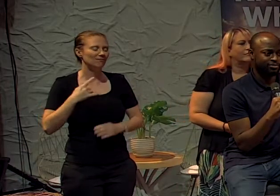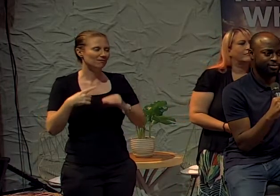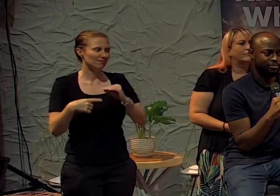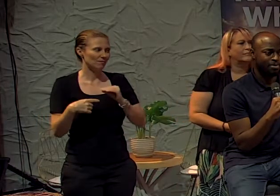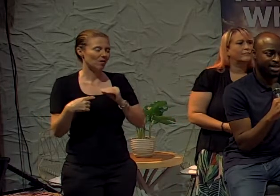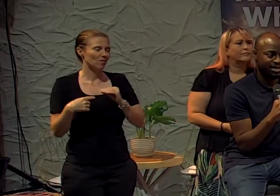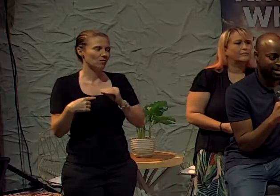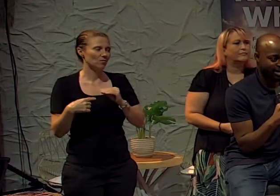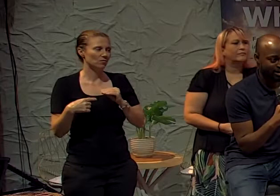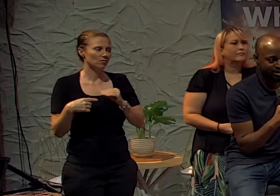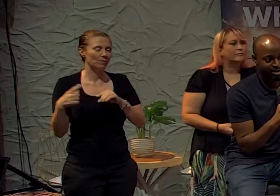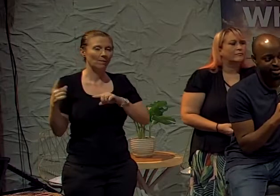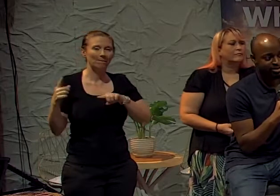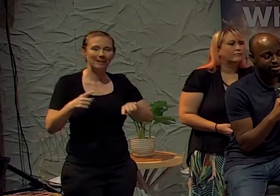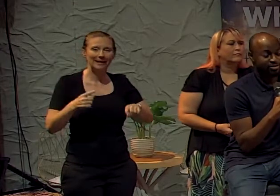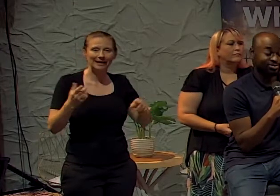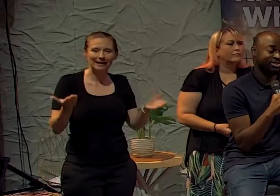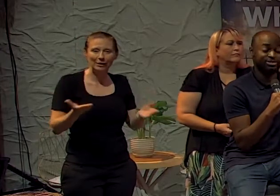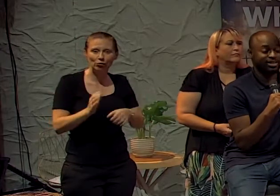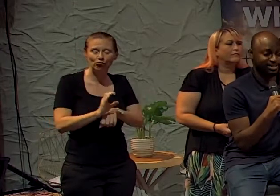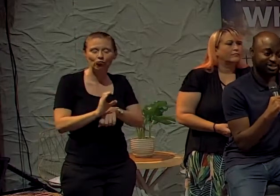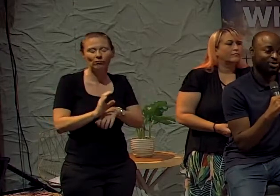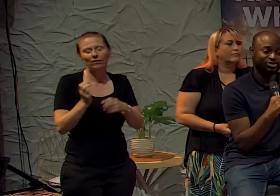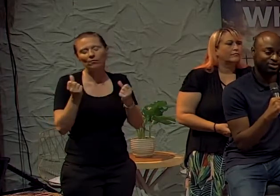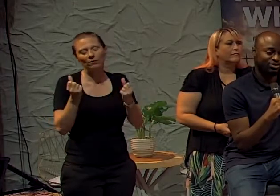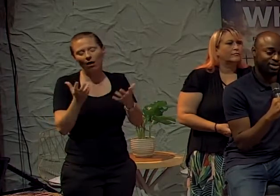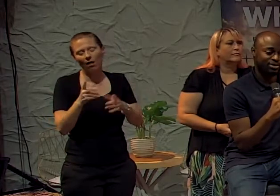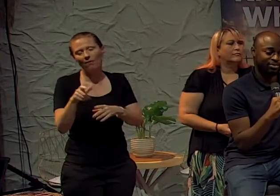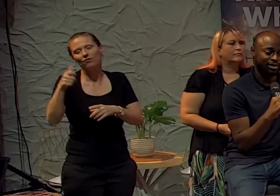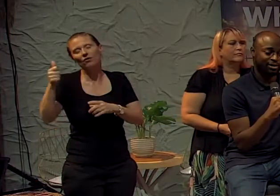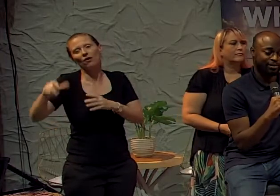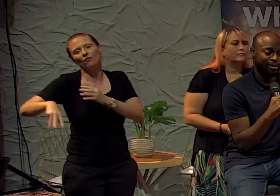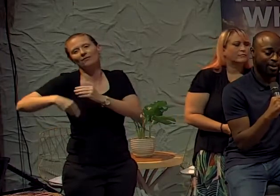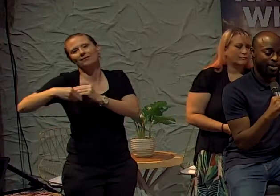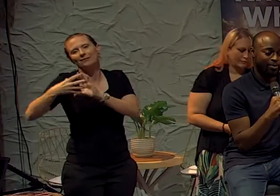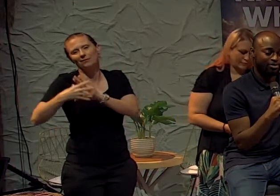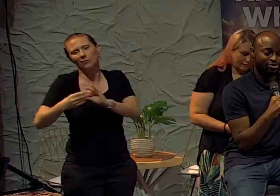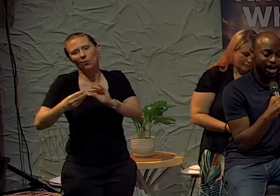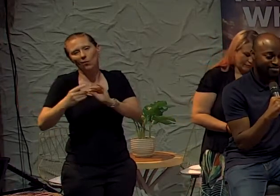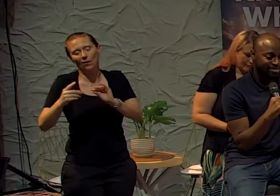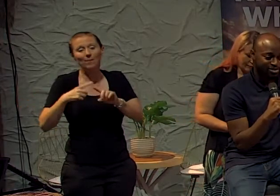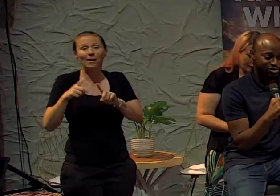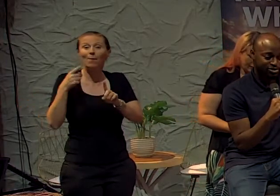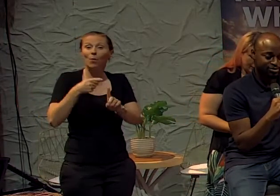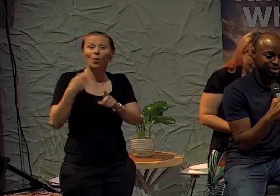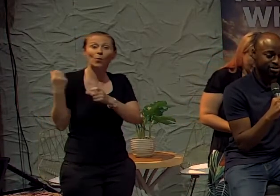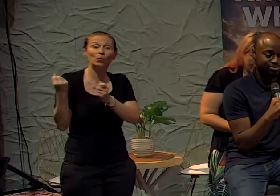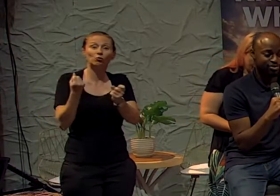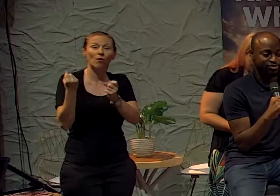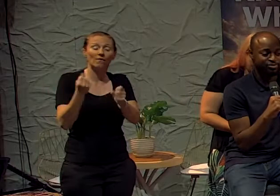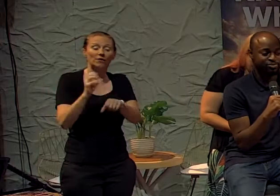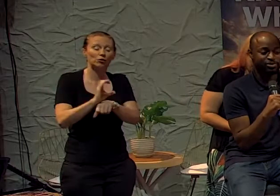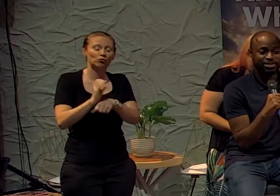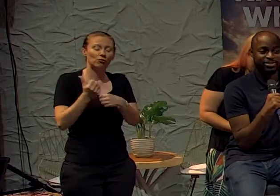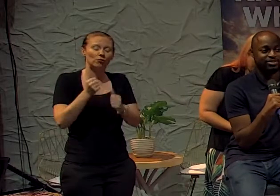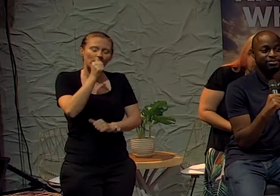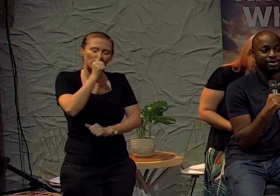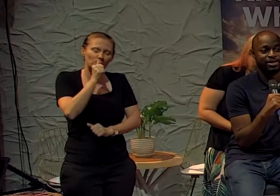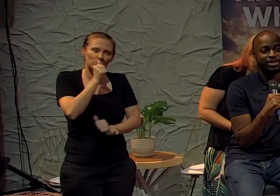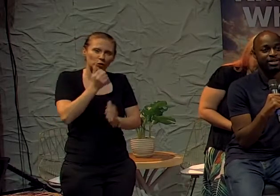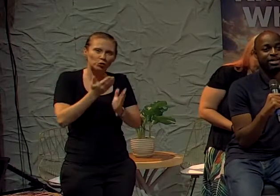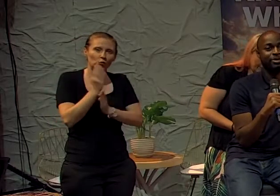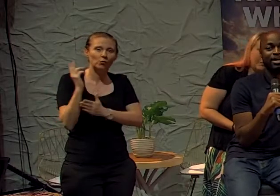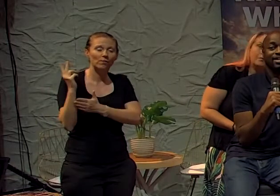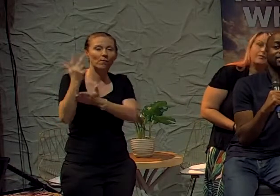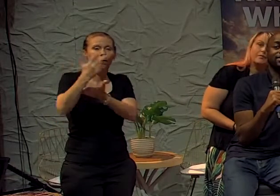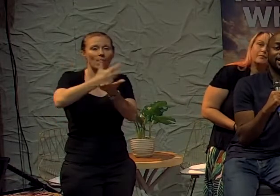about being here, and there's a lot. There's a whole nother story. But we're driving to church. I'm trying to push through, but we get into the